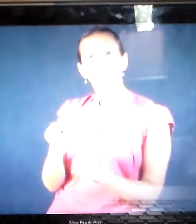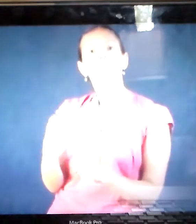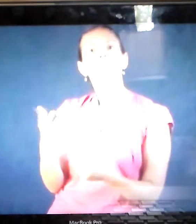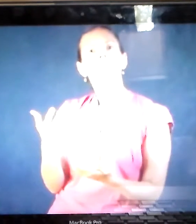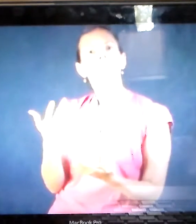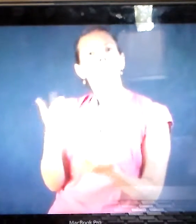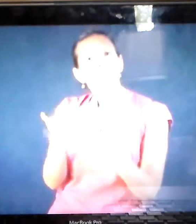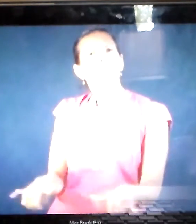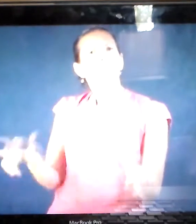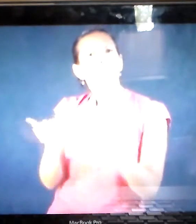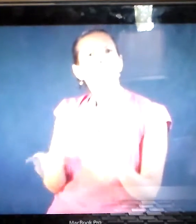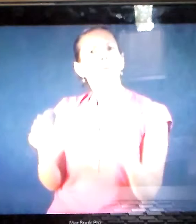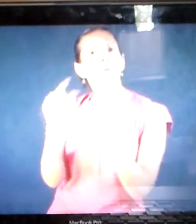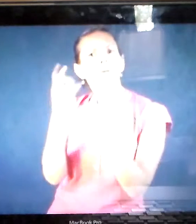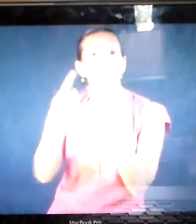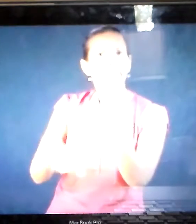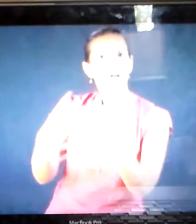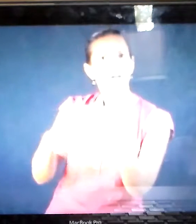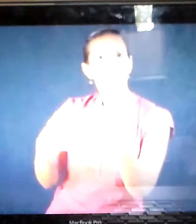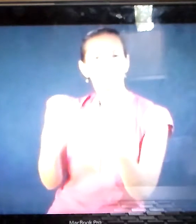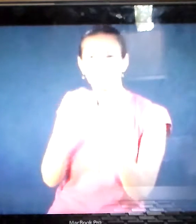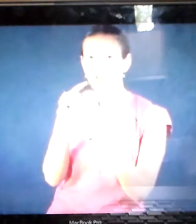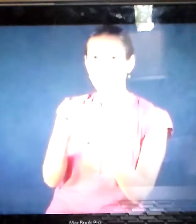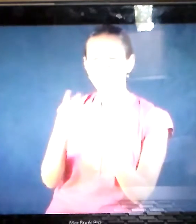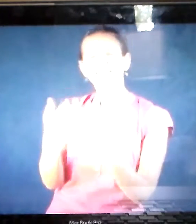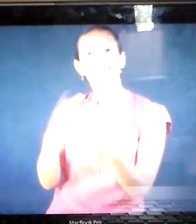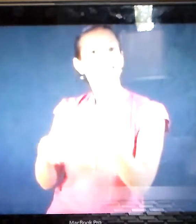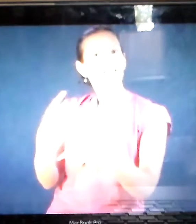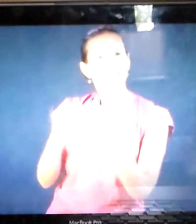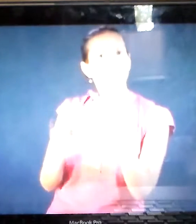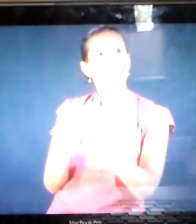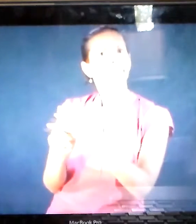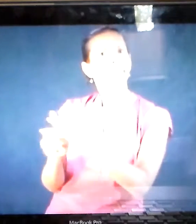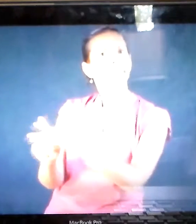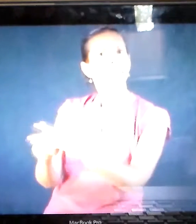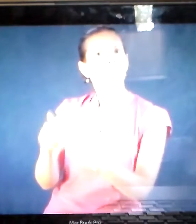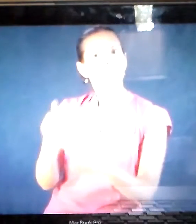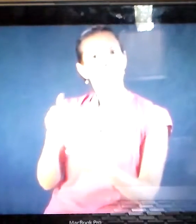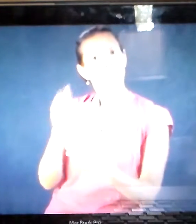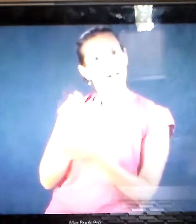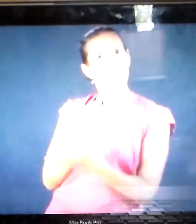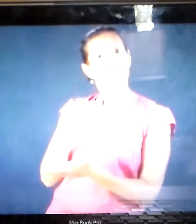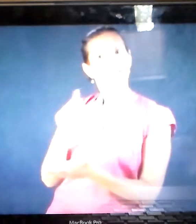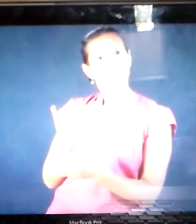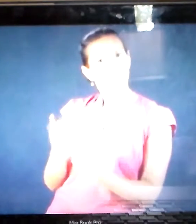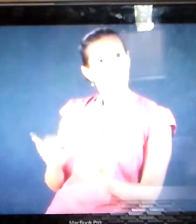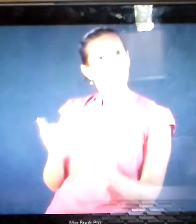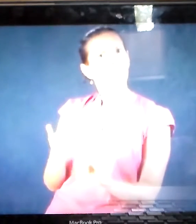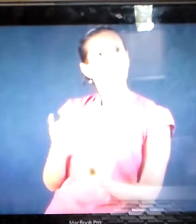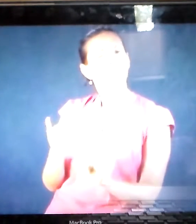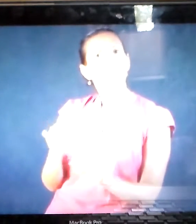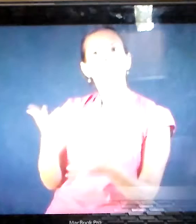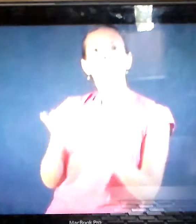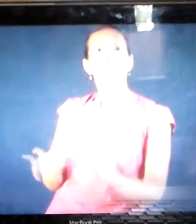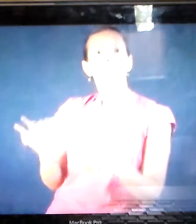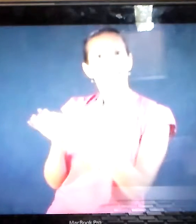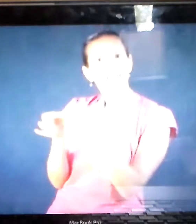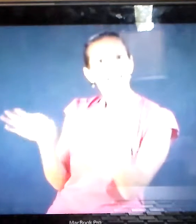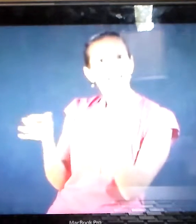This was language questions about the same words, how to sign and a word when it came up, and how to do